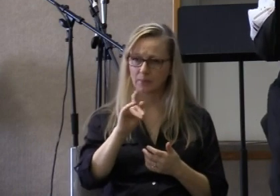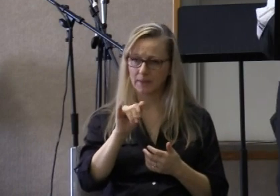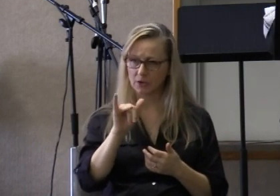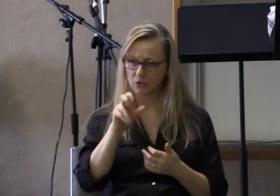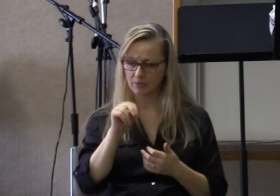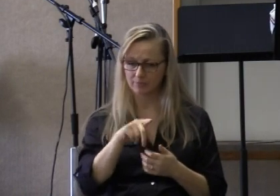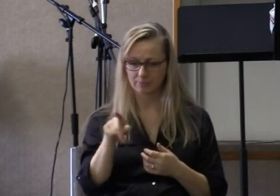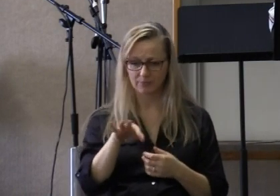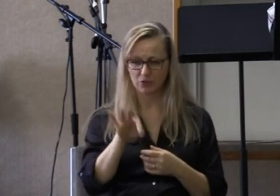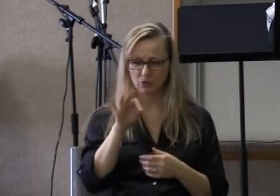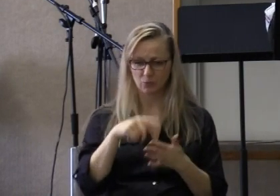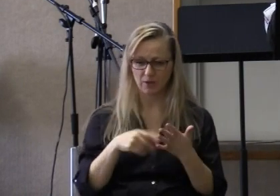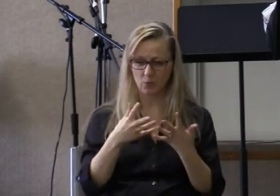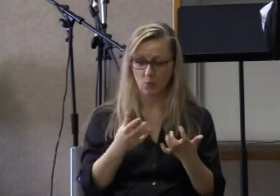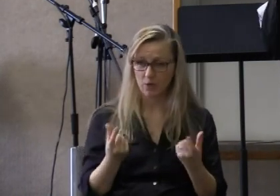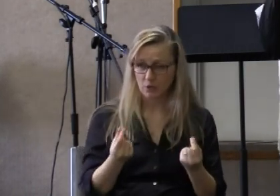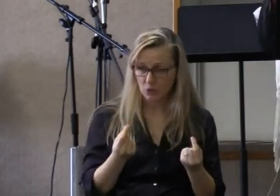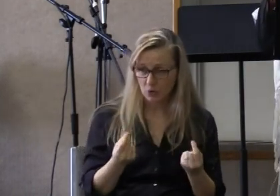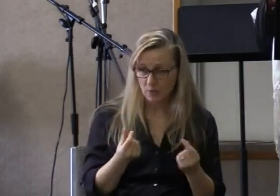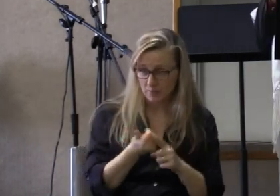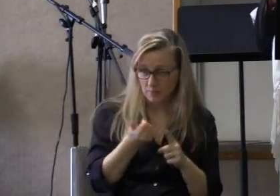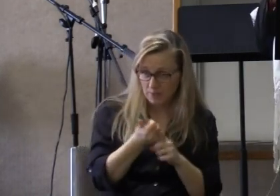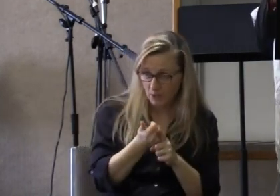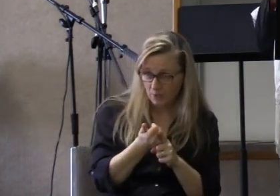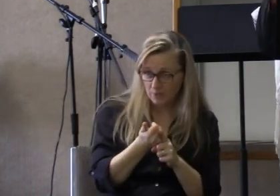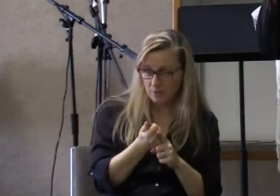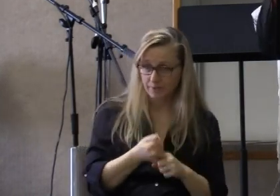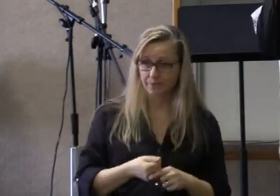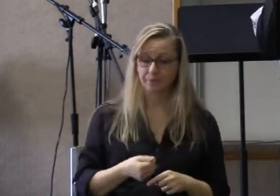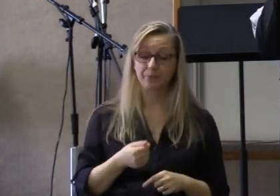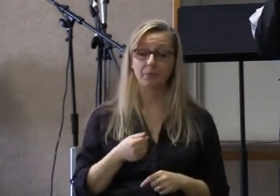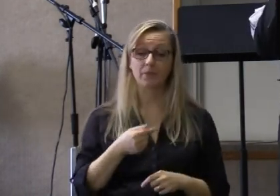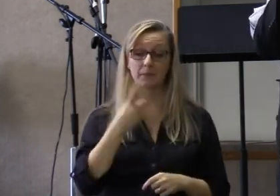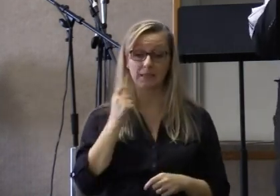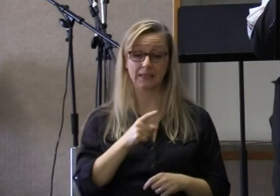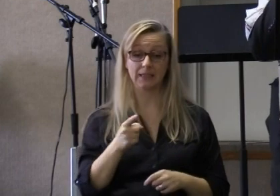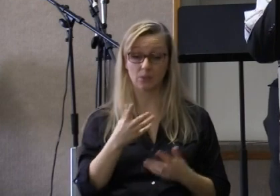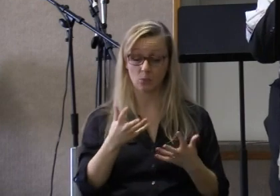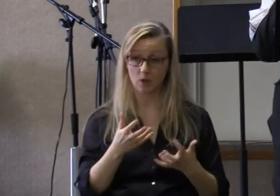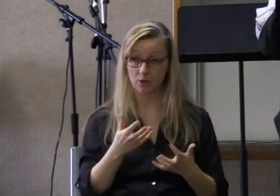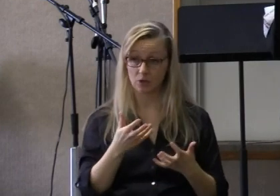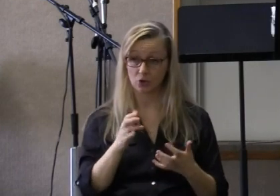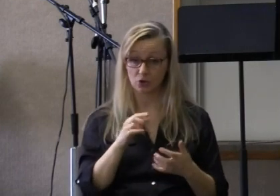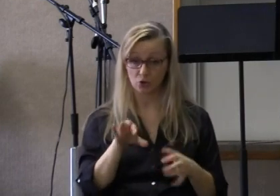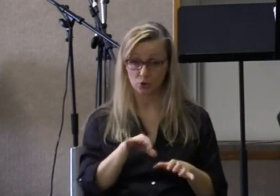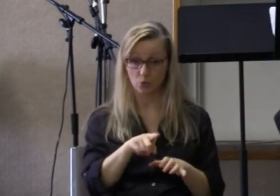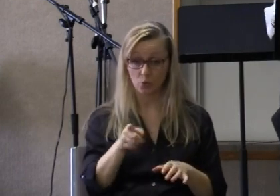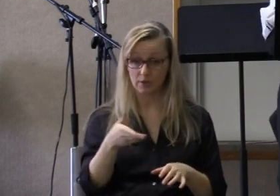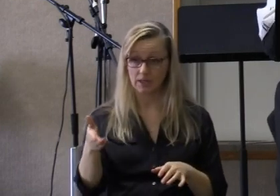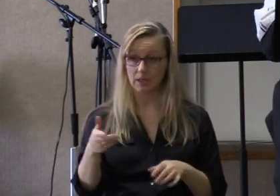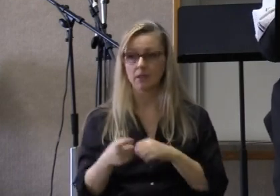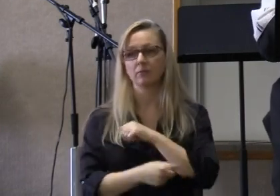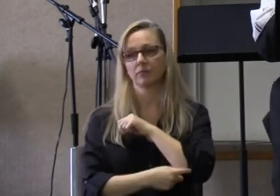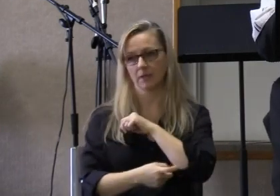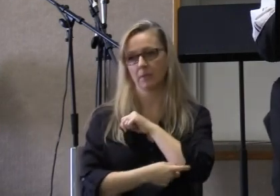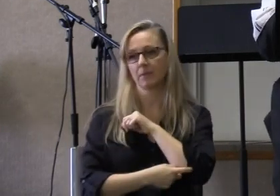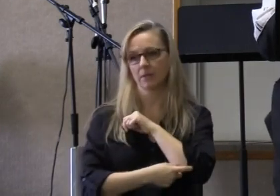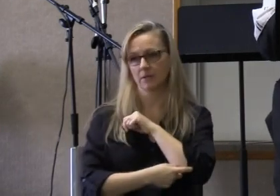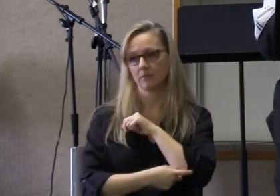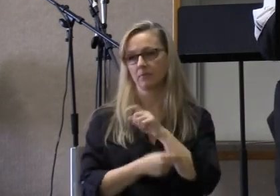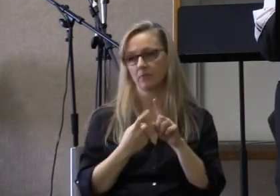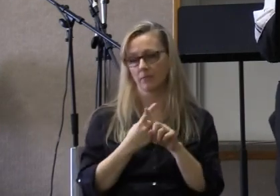do, and because they want to do these things, they're tempted by them. You may already understand